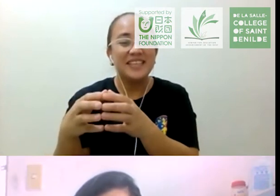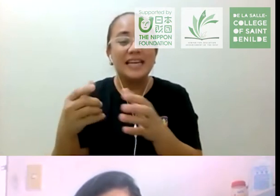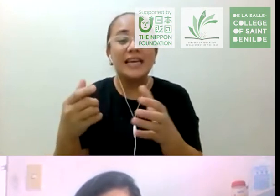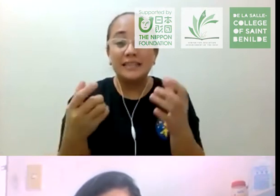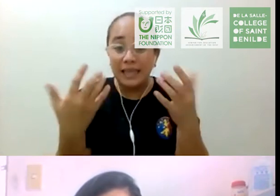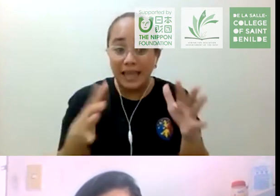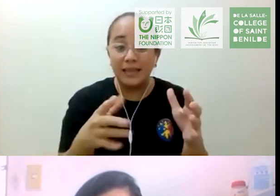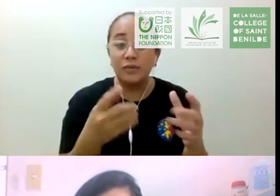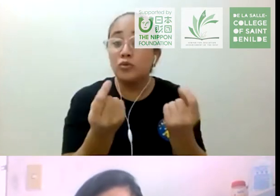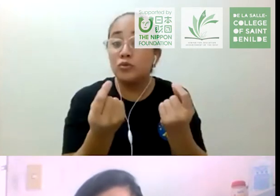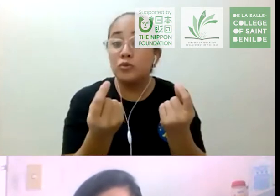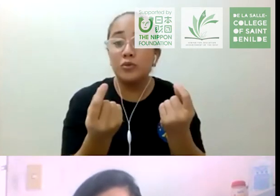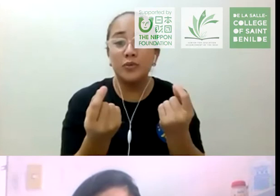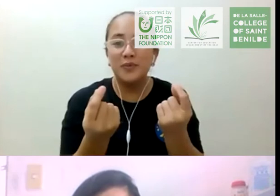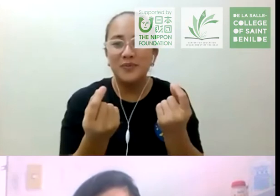the